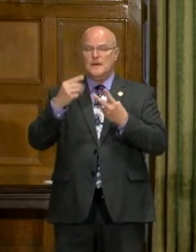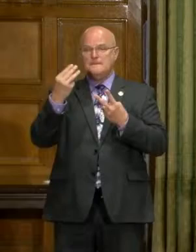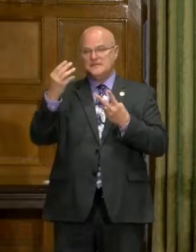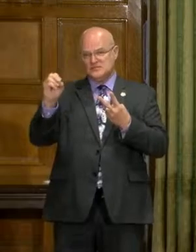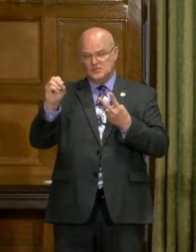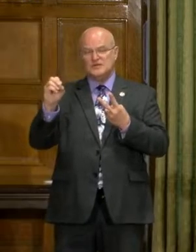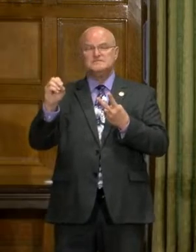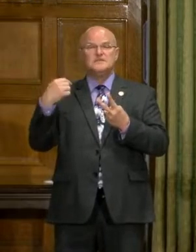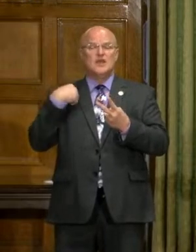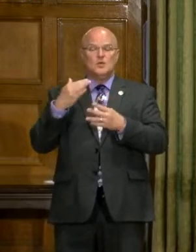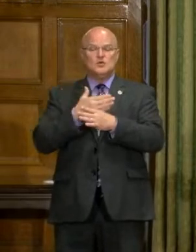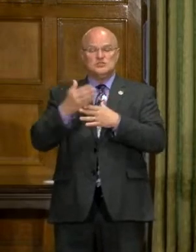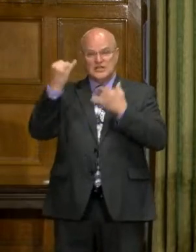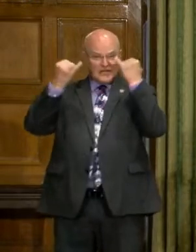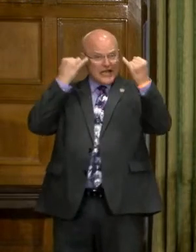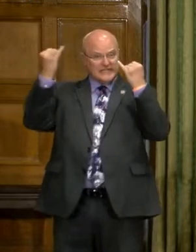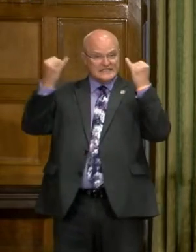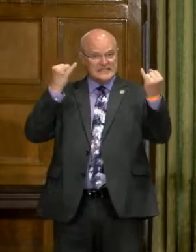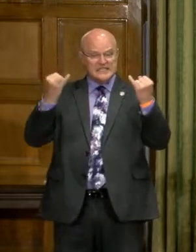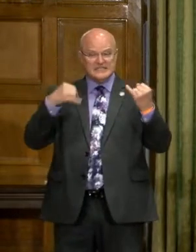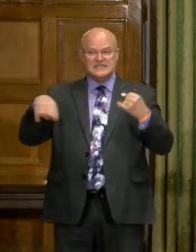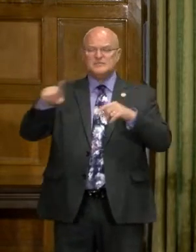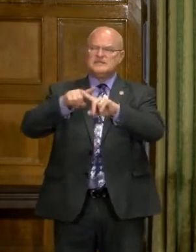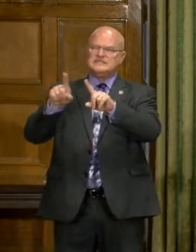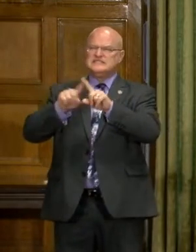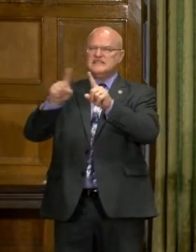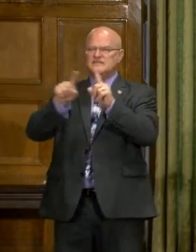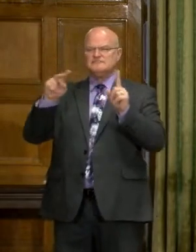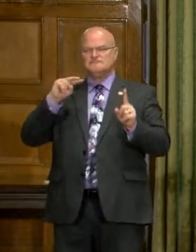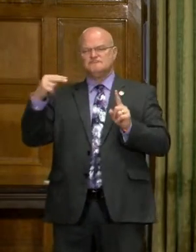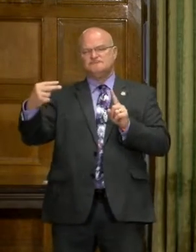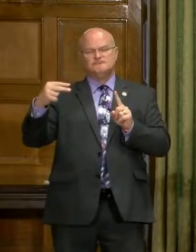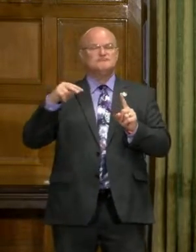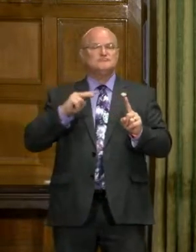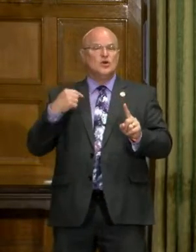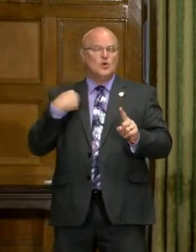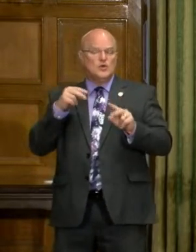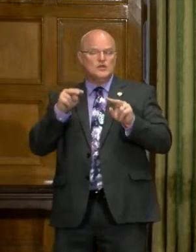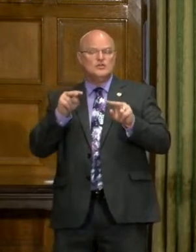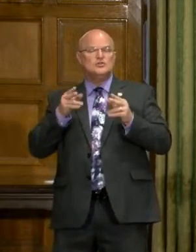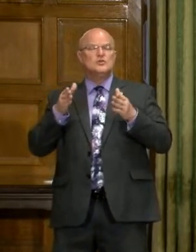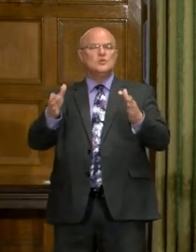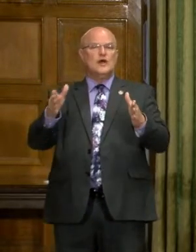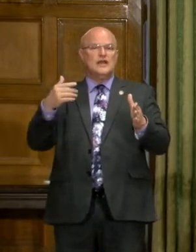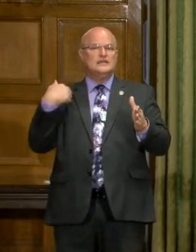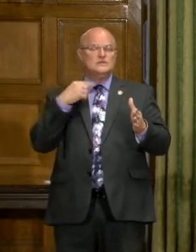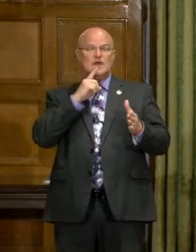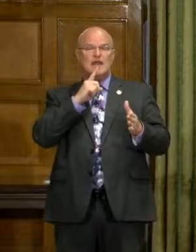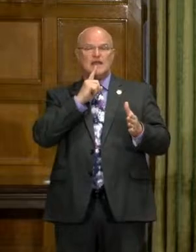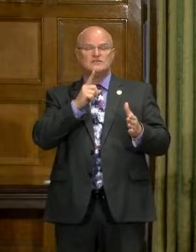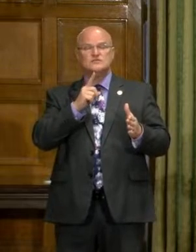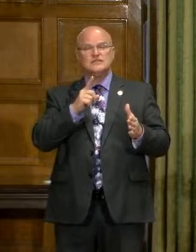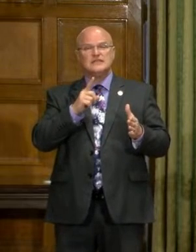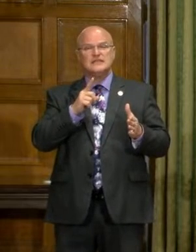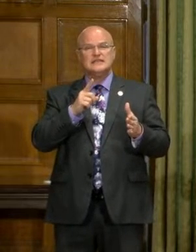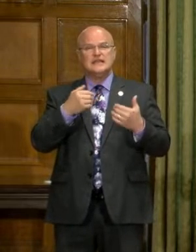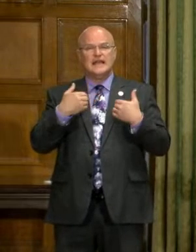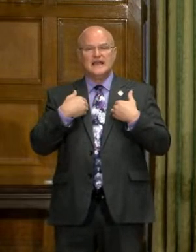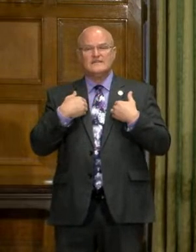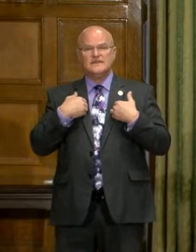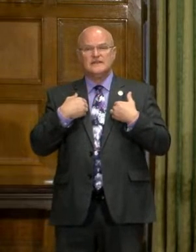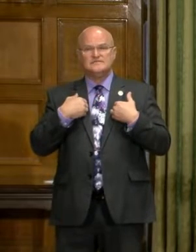Missouri, and we shared ideas. Everybody's in a different position. We looked at ways, and we